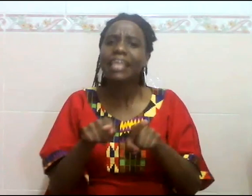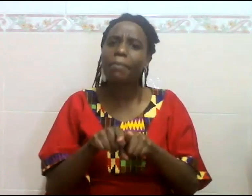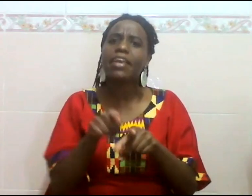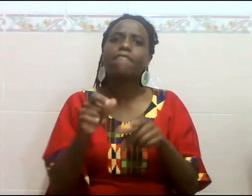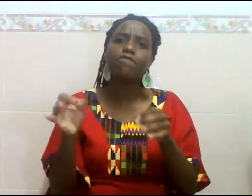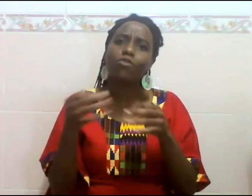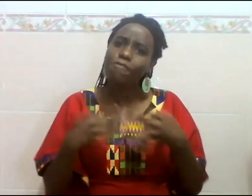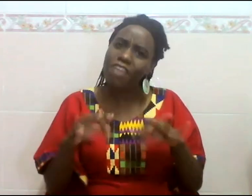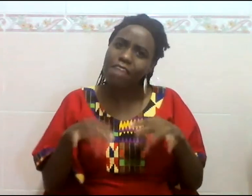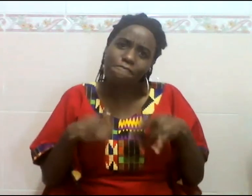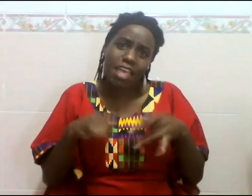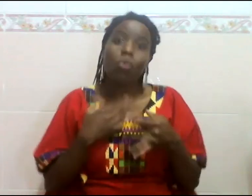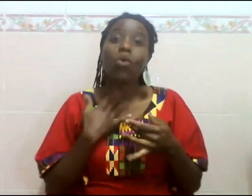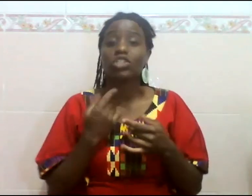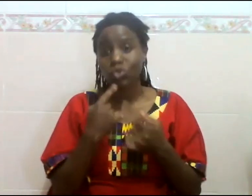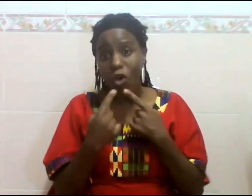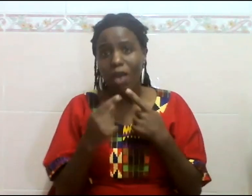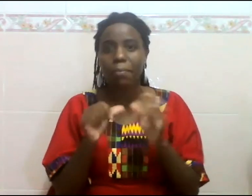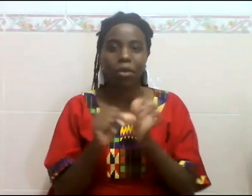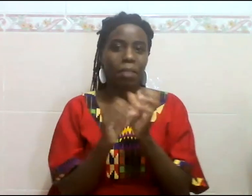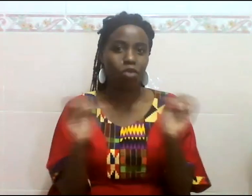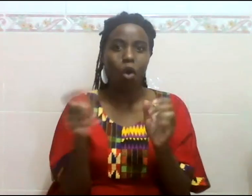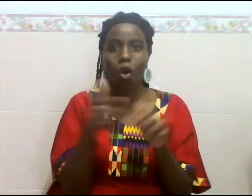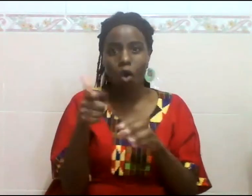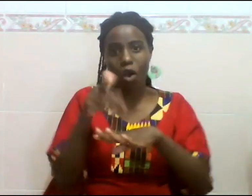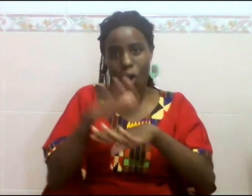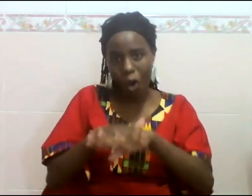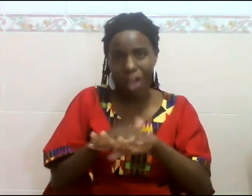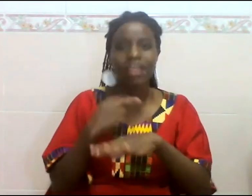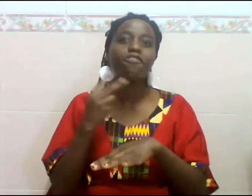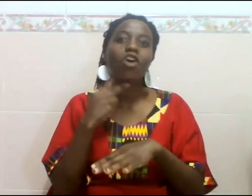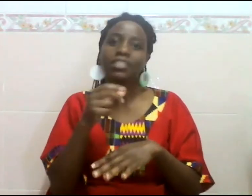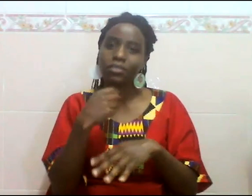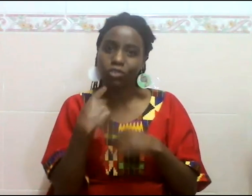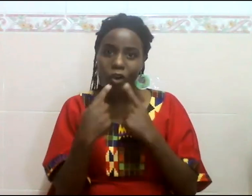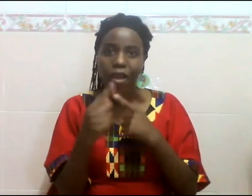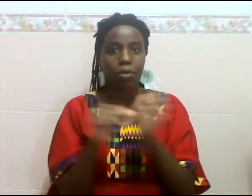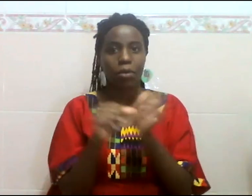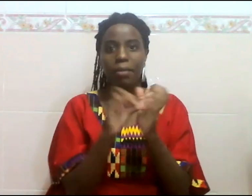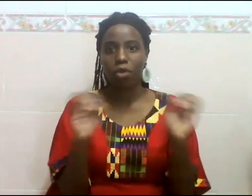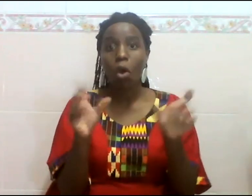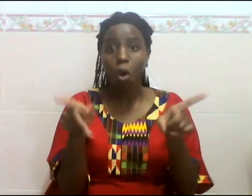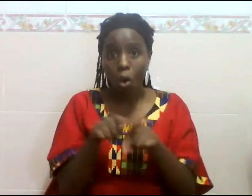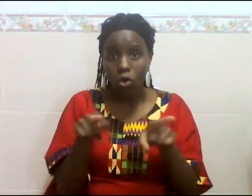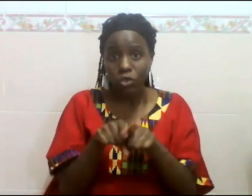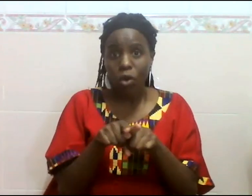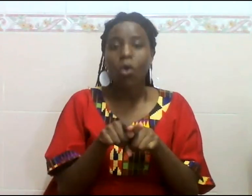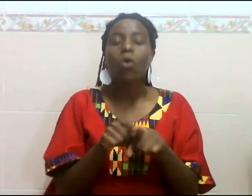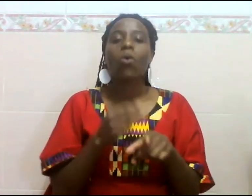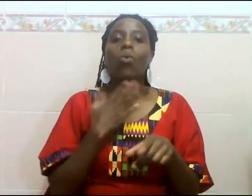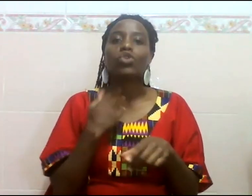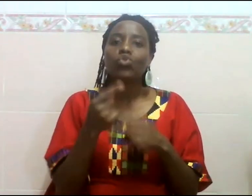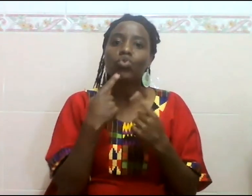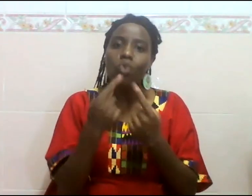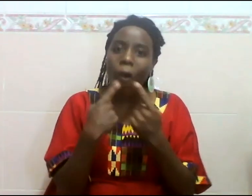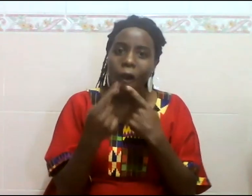And if you want to show your video, you can, but you certainly don't have to. And also vocalize the answer to the question. We